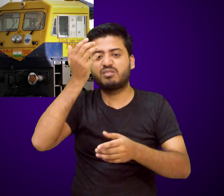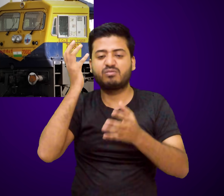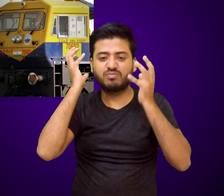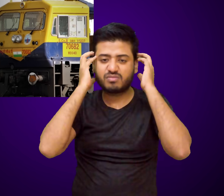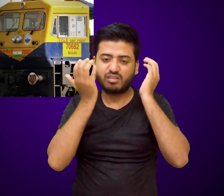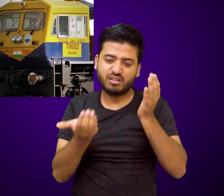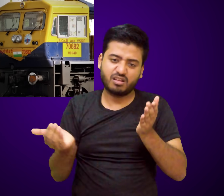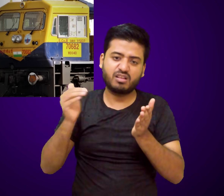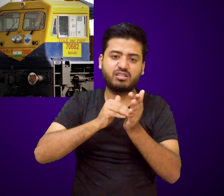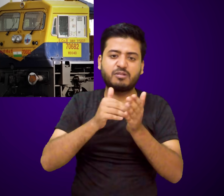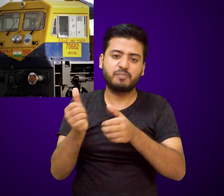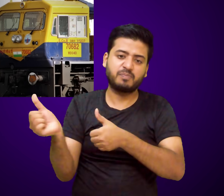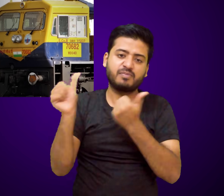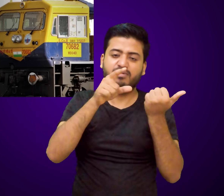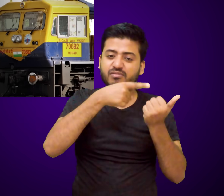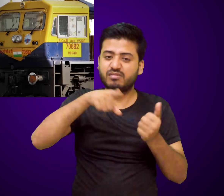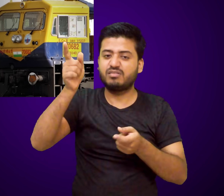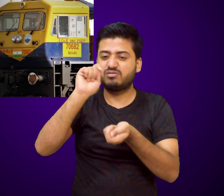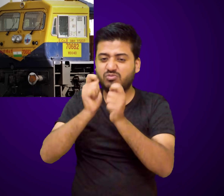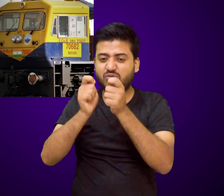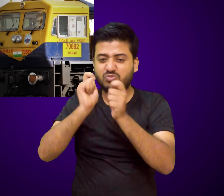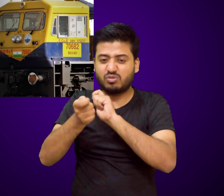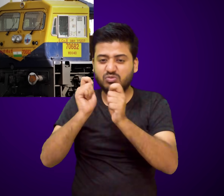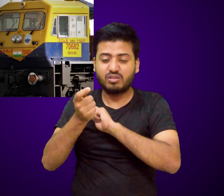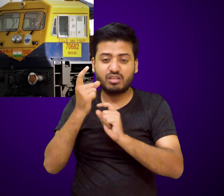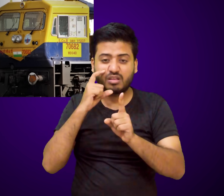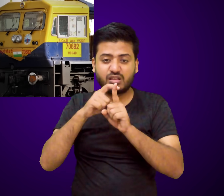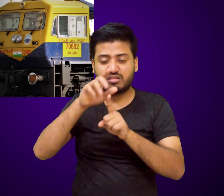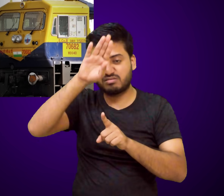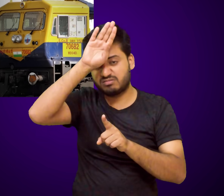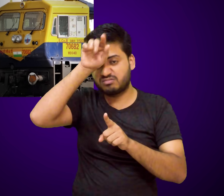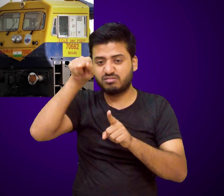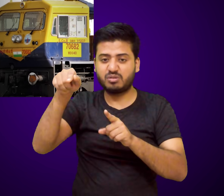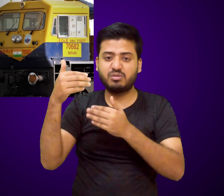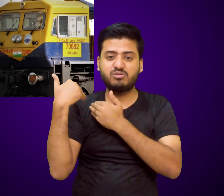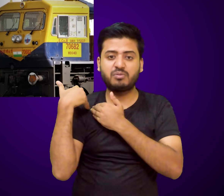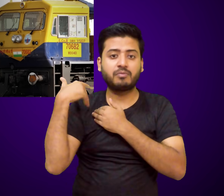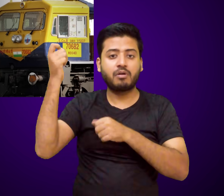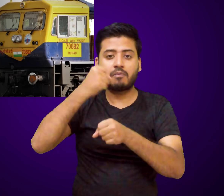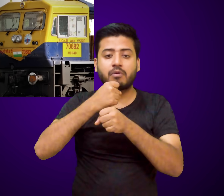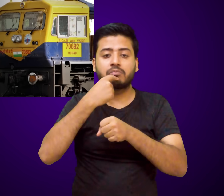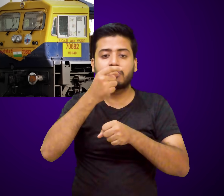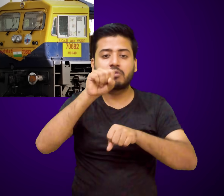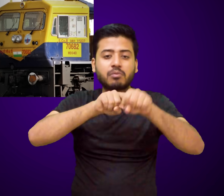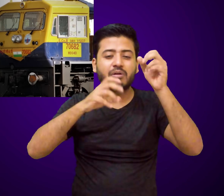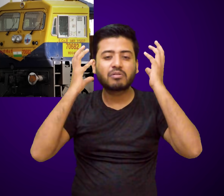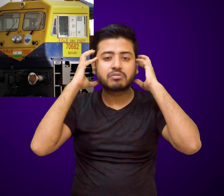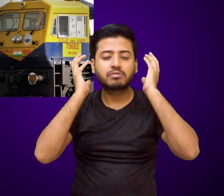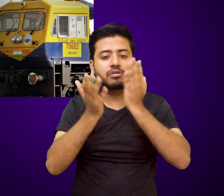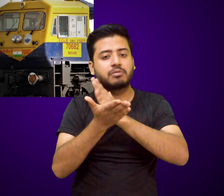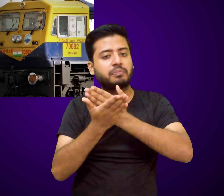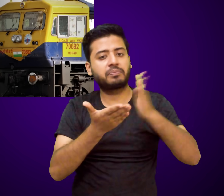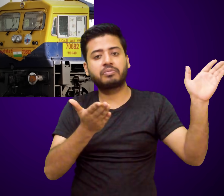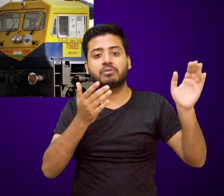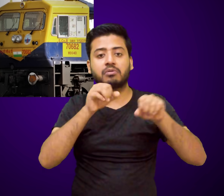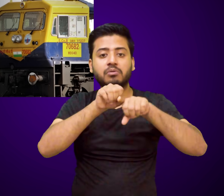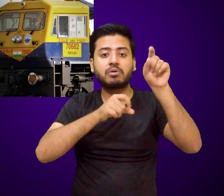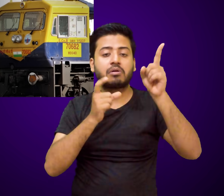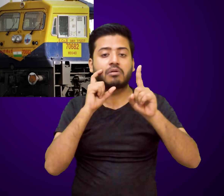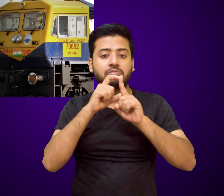Upload clear, legible copies of all your documents. Verify information. Double-check all personal information for accuracy